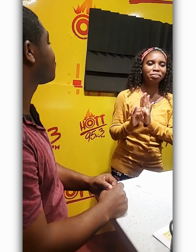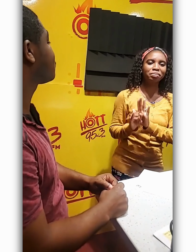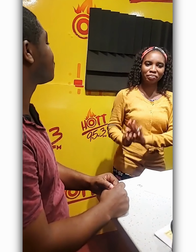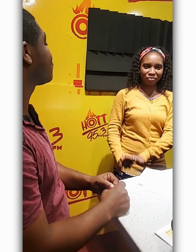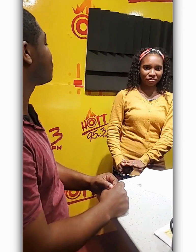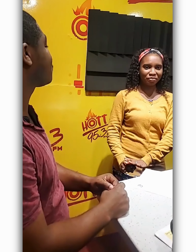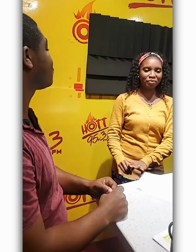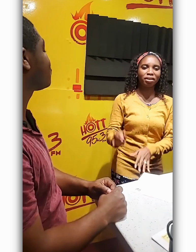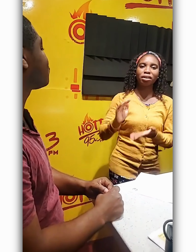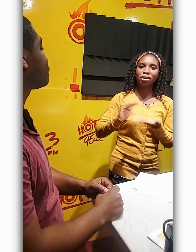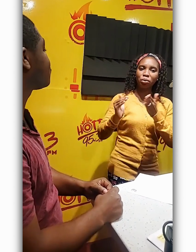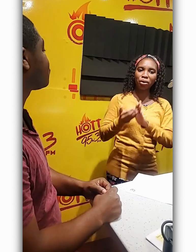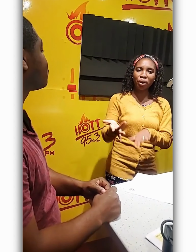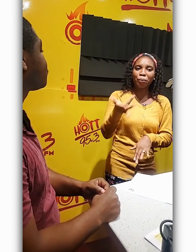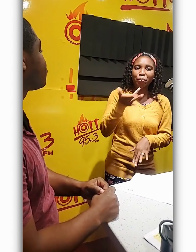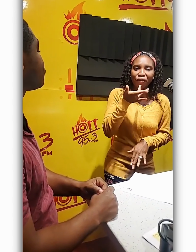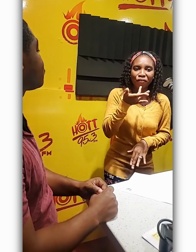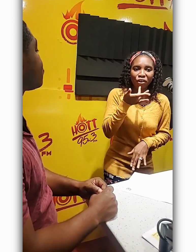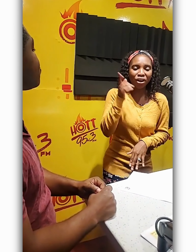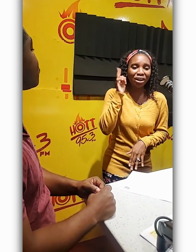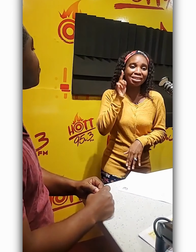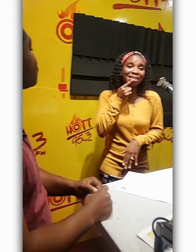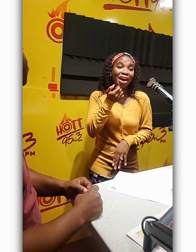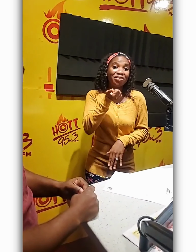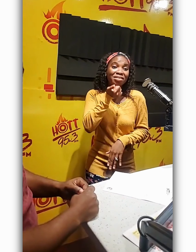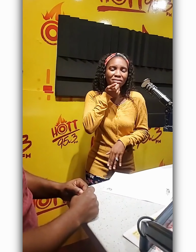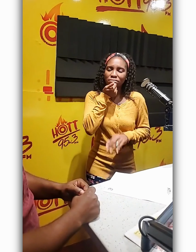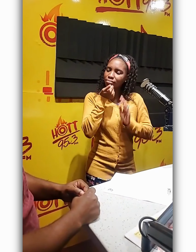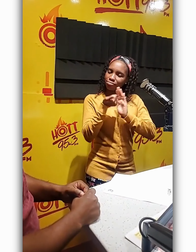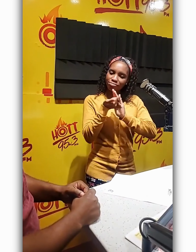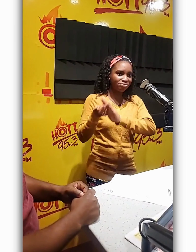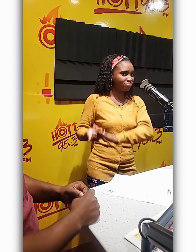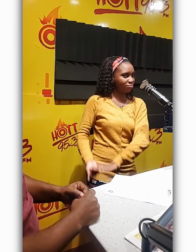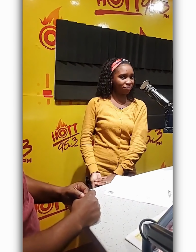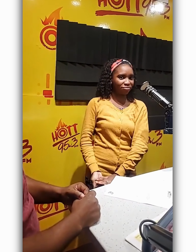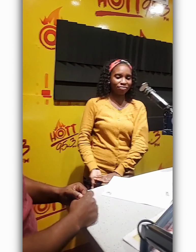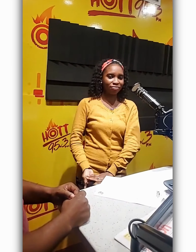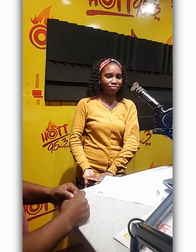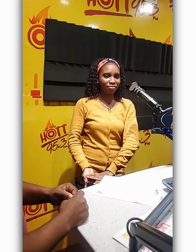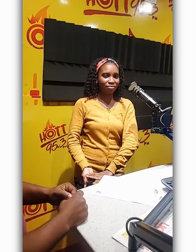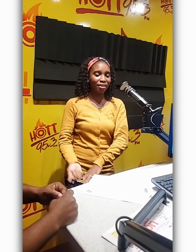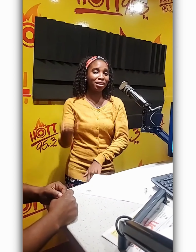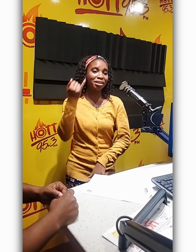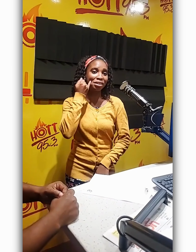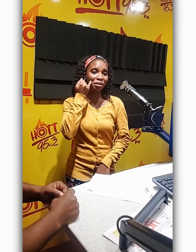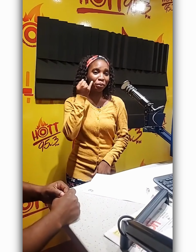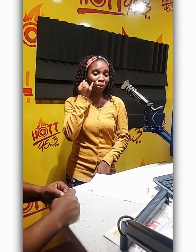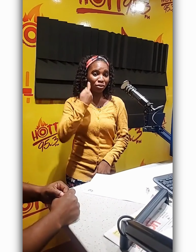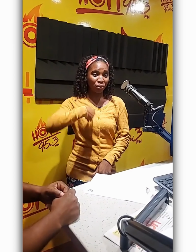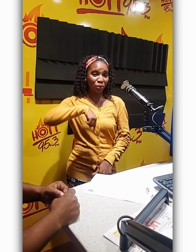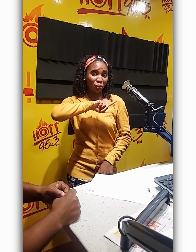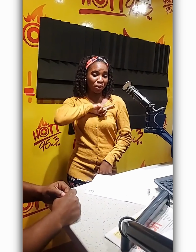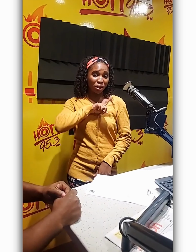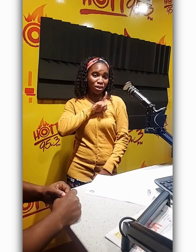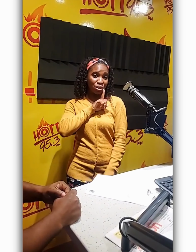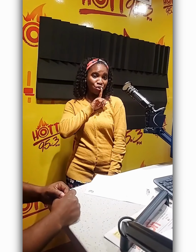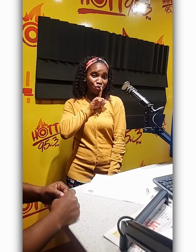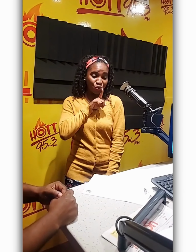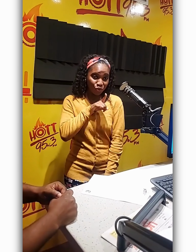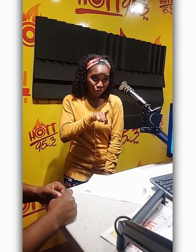us to not use the terms deaf and dumb. And if we are who we say we are, we would very much oblige. So